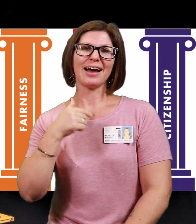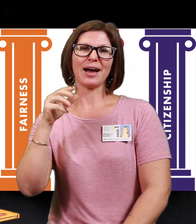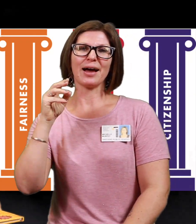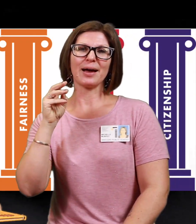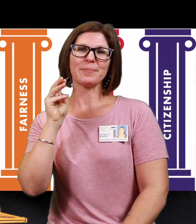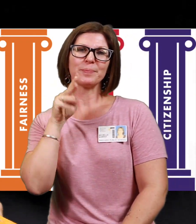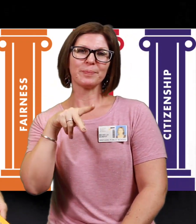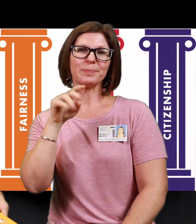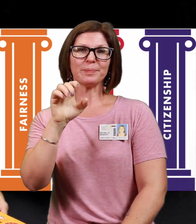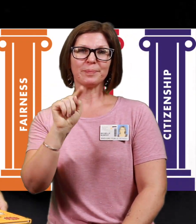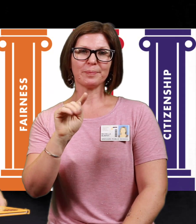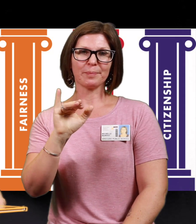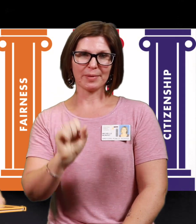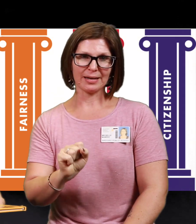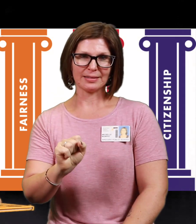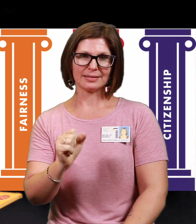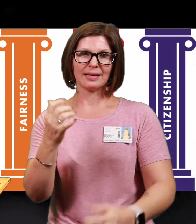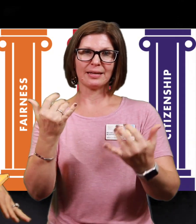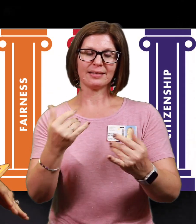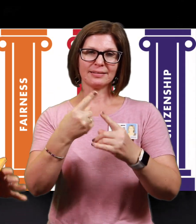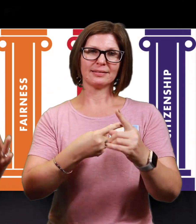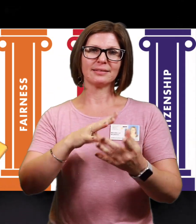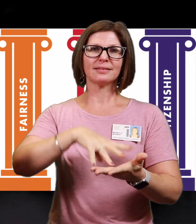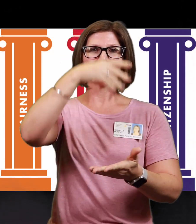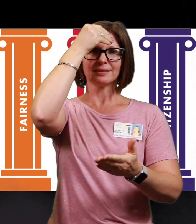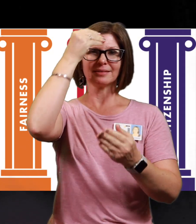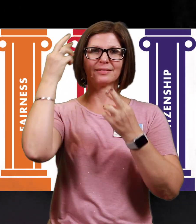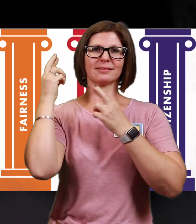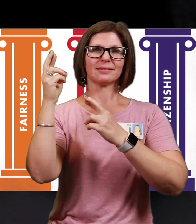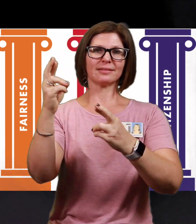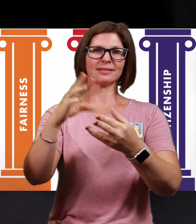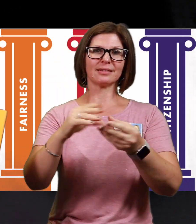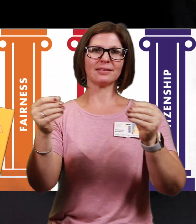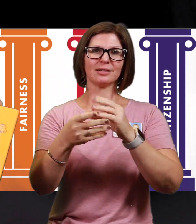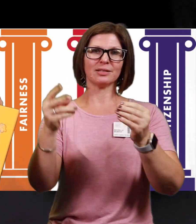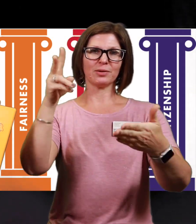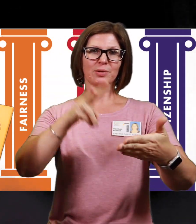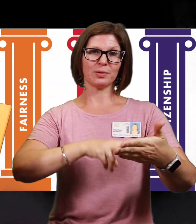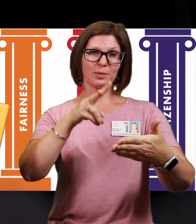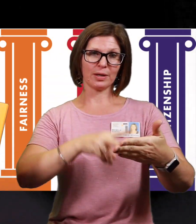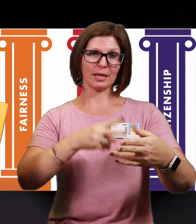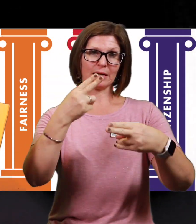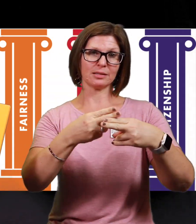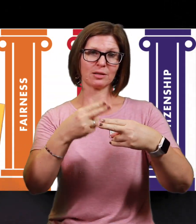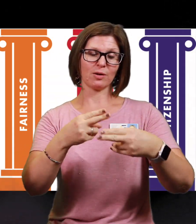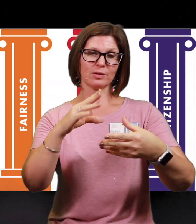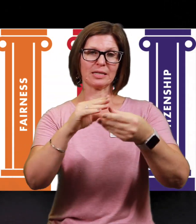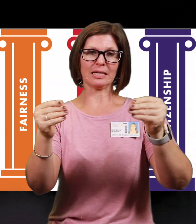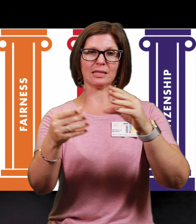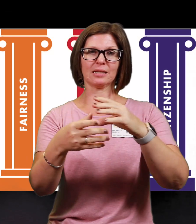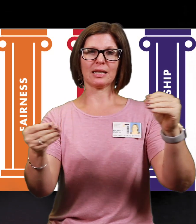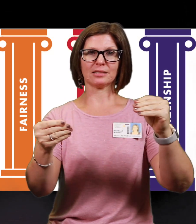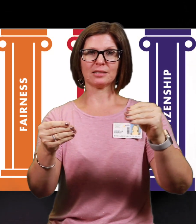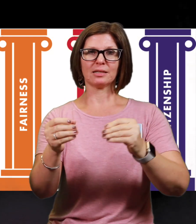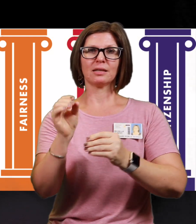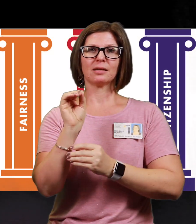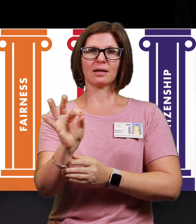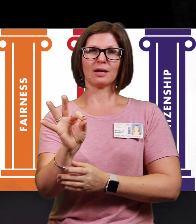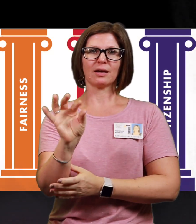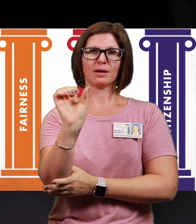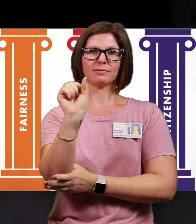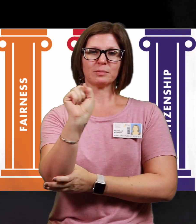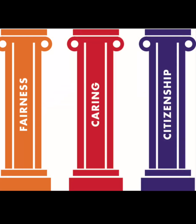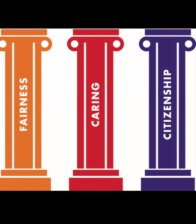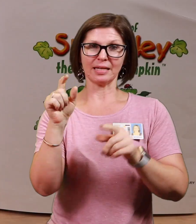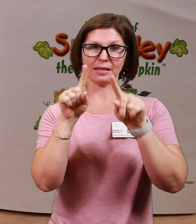this month, we're going to be learning about respect. And the story that we're going to be reading is called The Legend of Spookley the